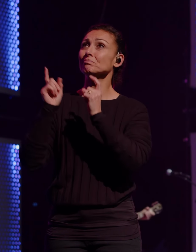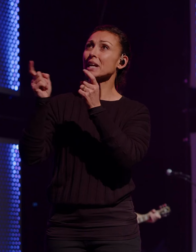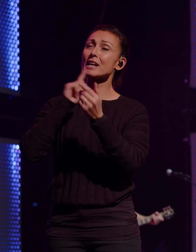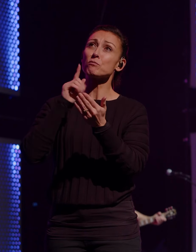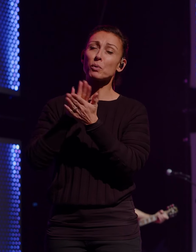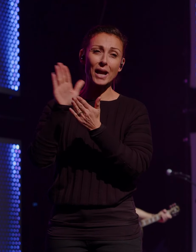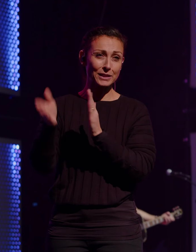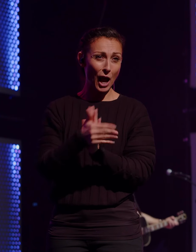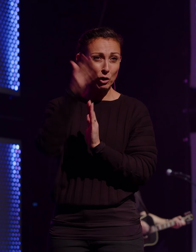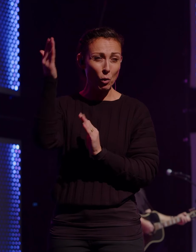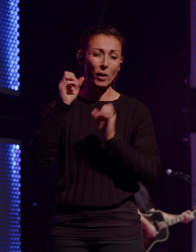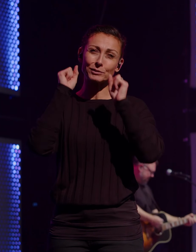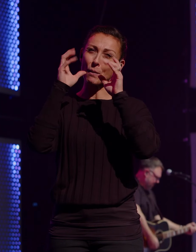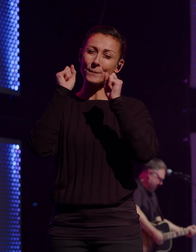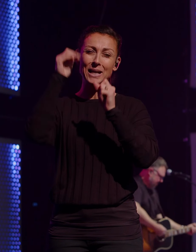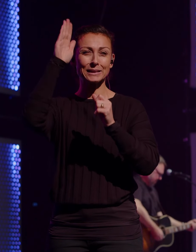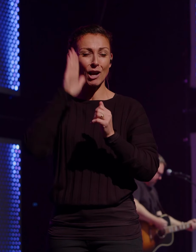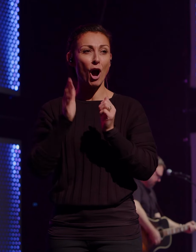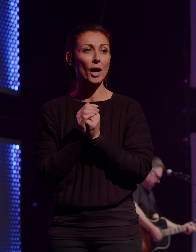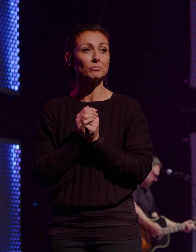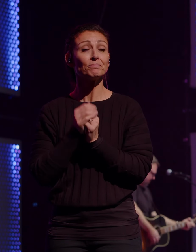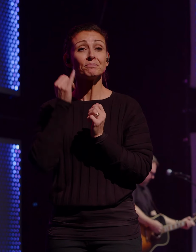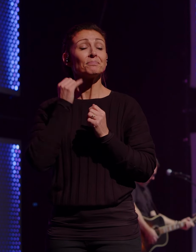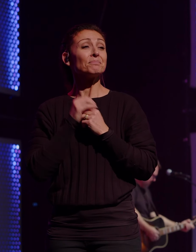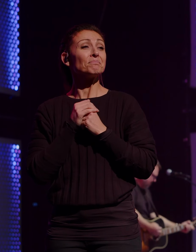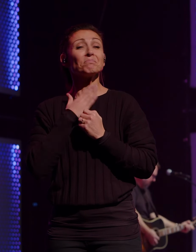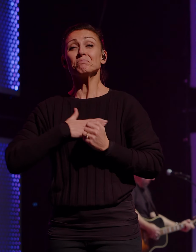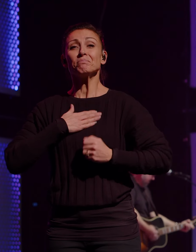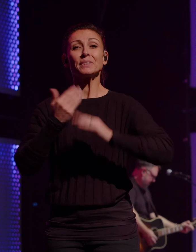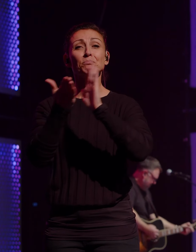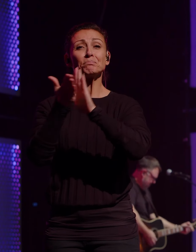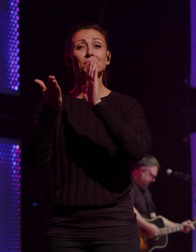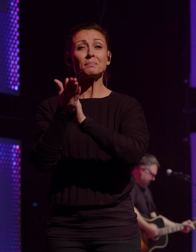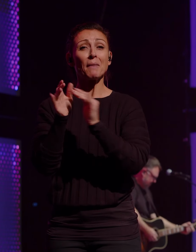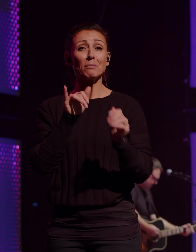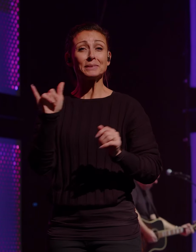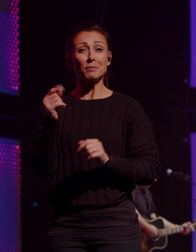amazing God? Well, why don't you clap your hands like this? Come on, church.